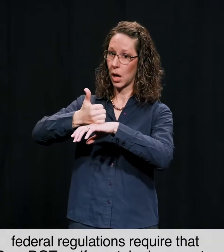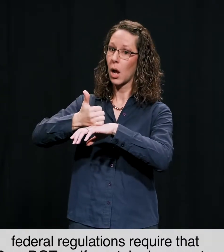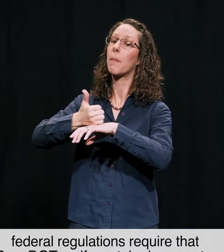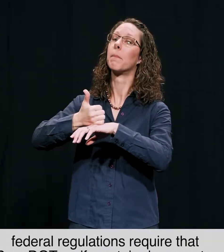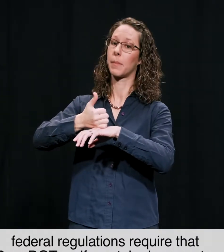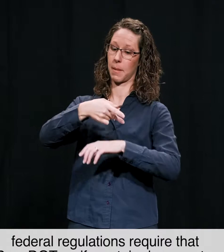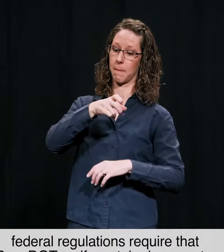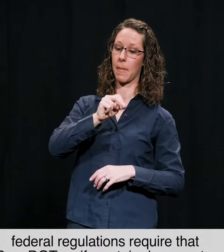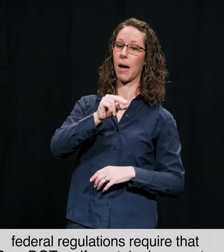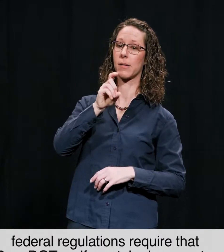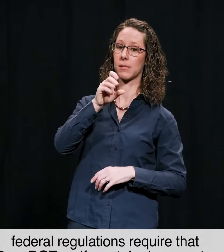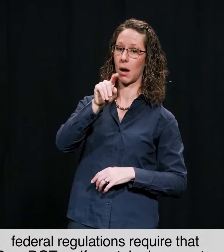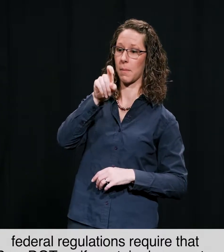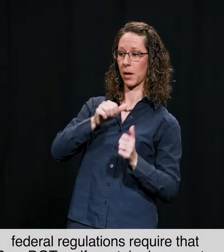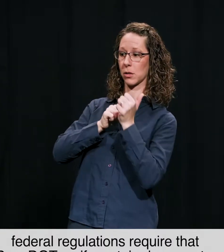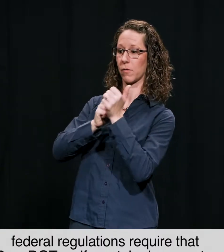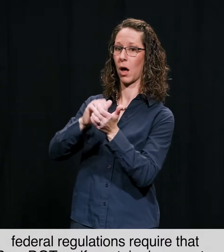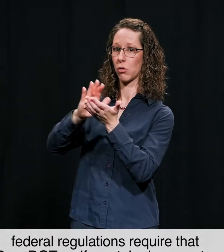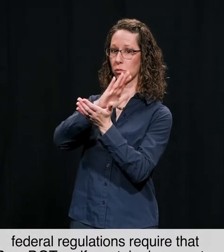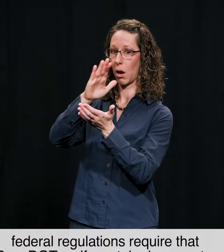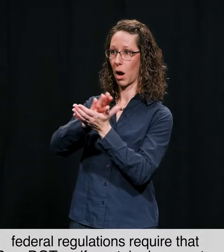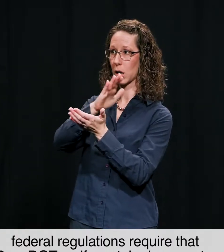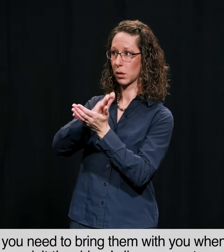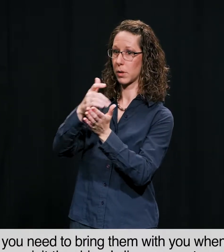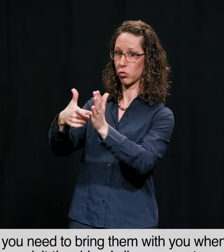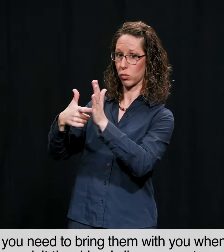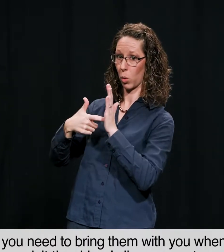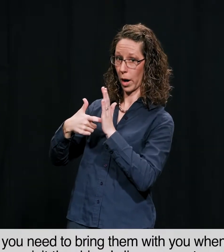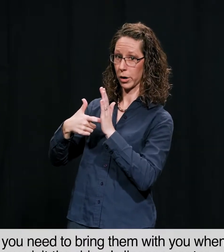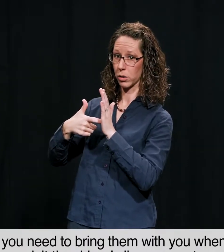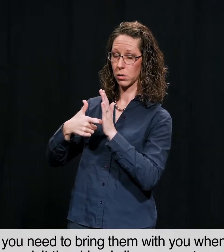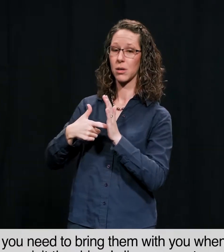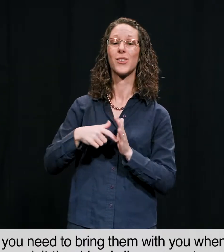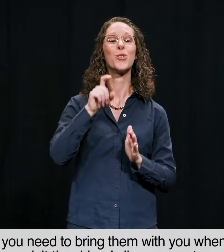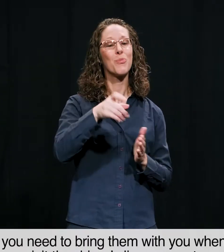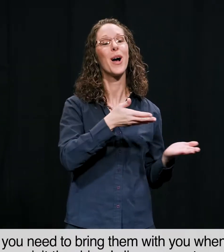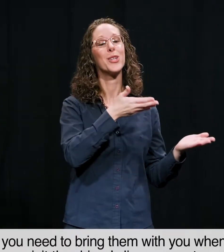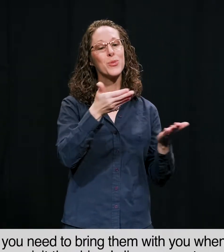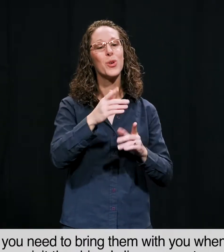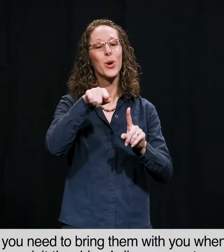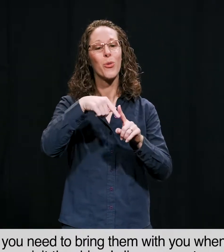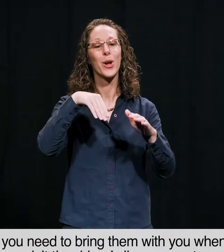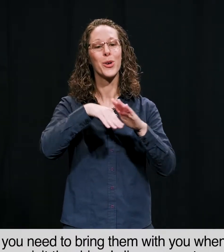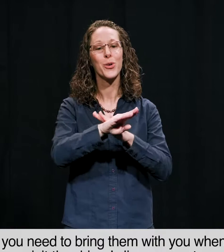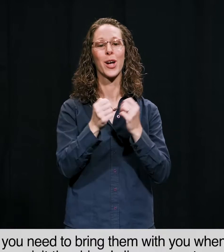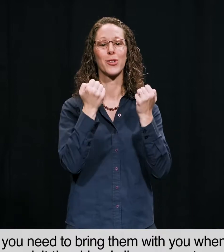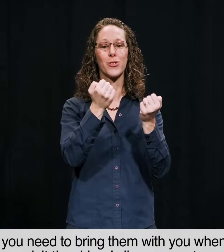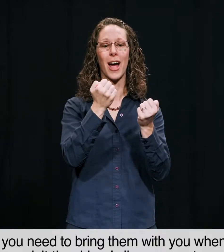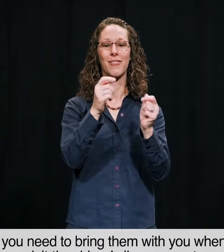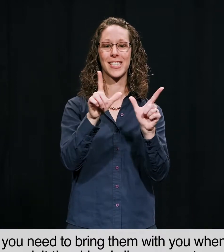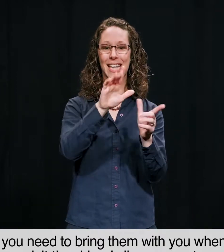PennDOT verify certain documents. So you need to bring them with you when you visit the Driver's License